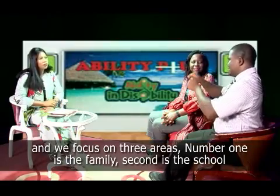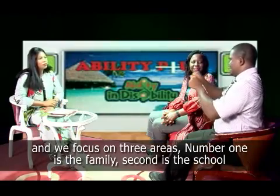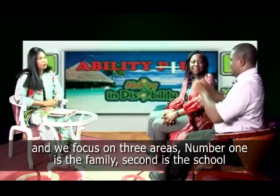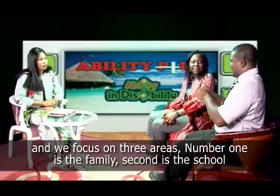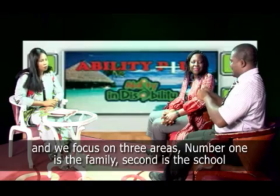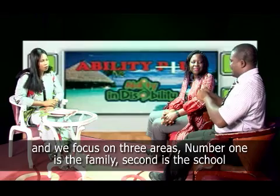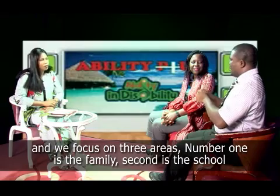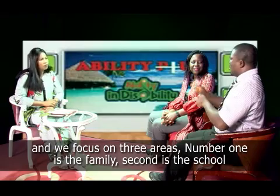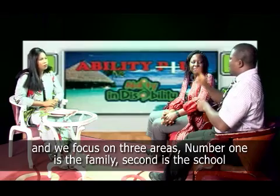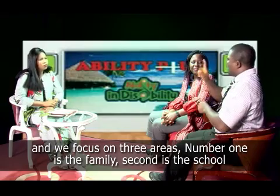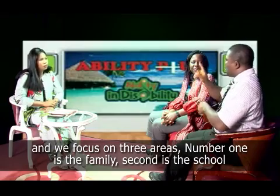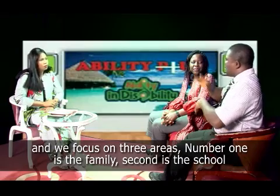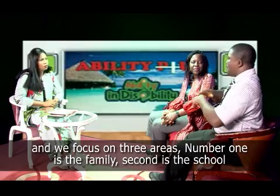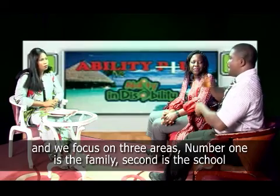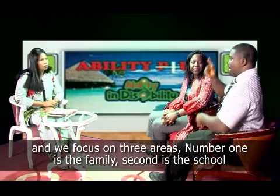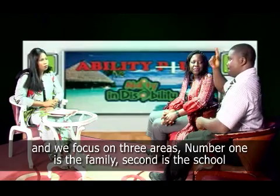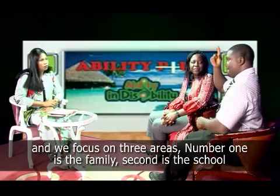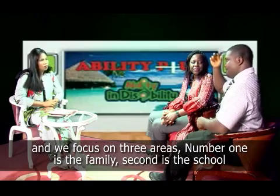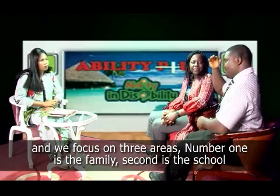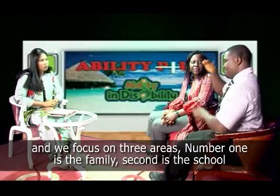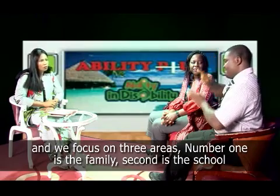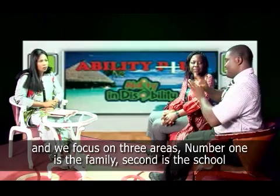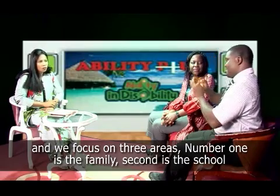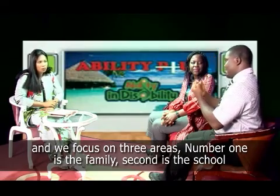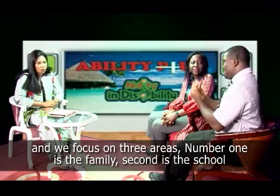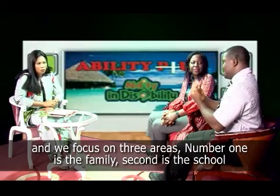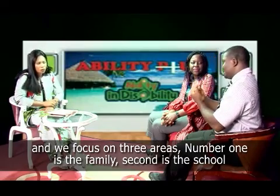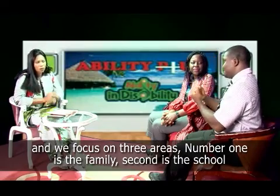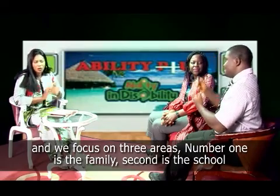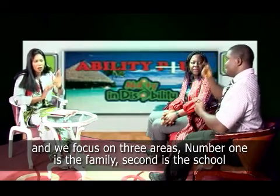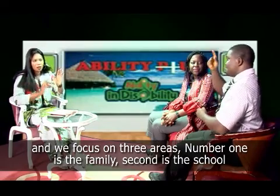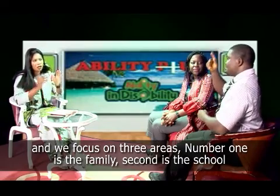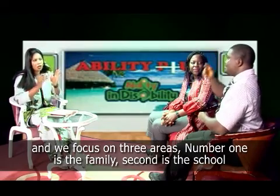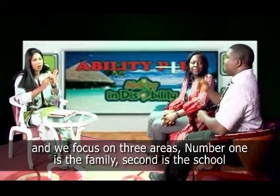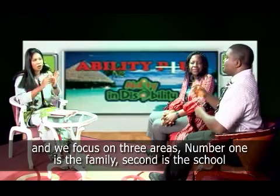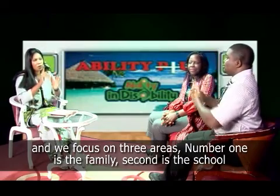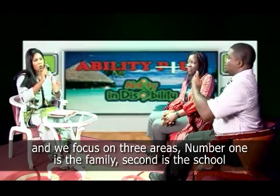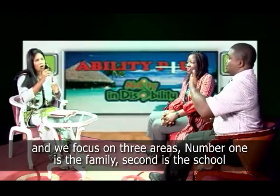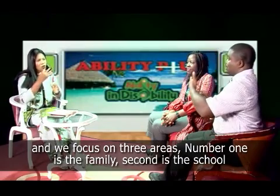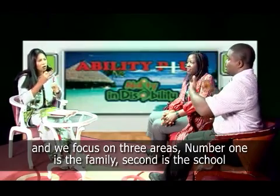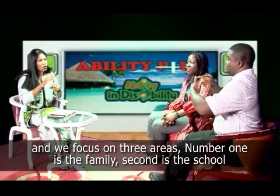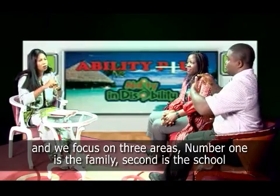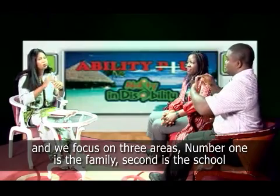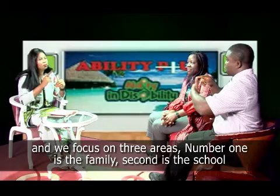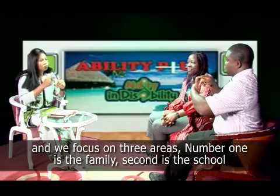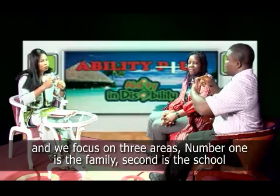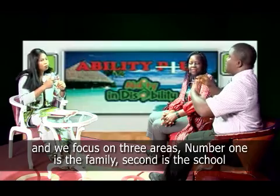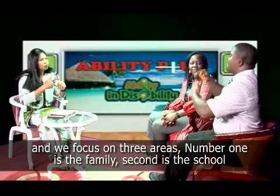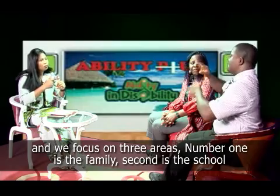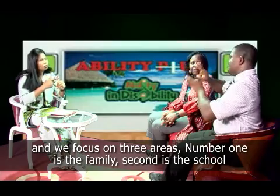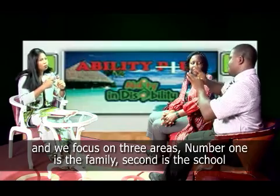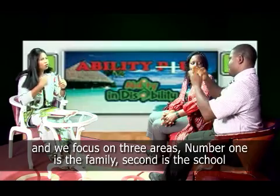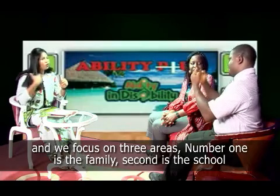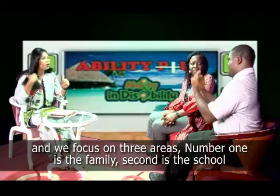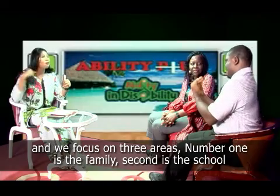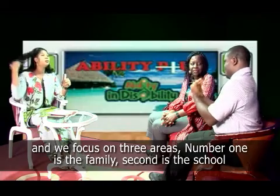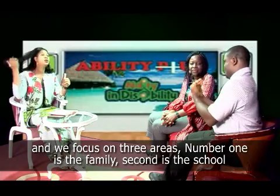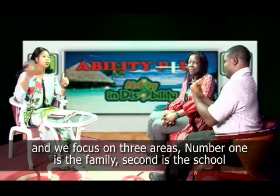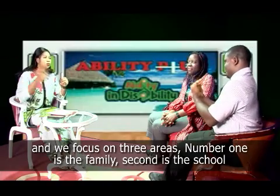3 areas. Number 1 is the family. Wait, again, you focused on the first one. The first one